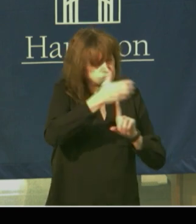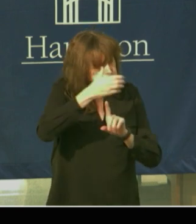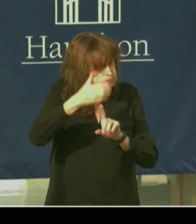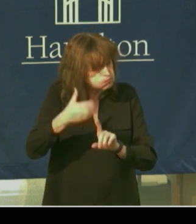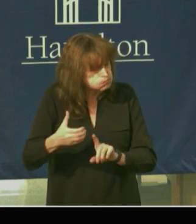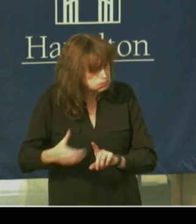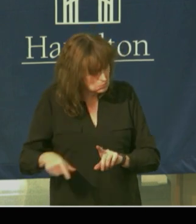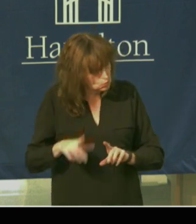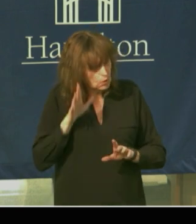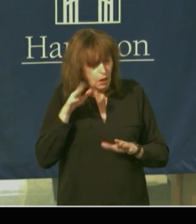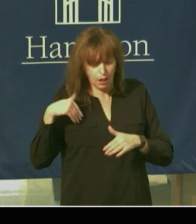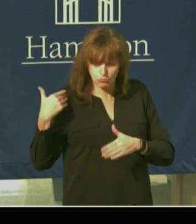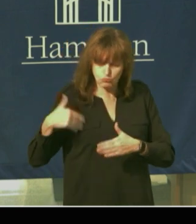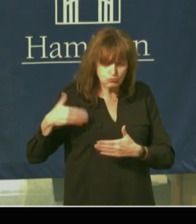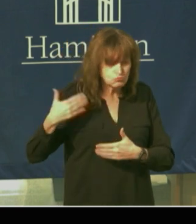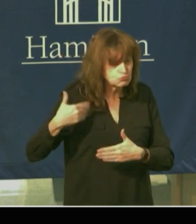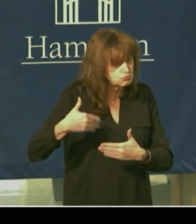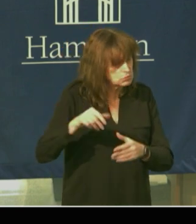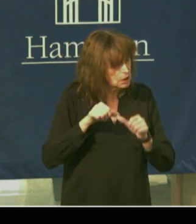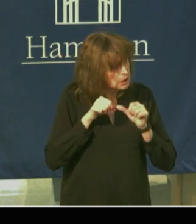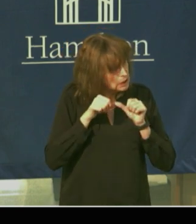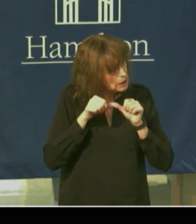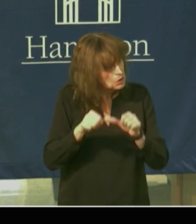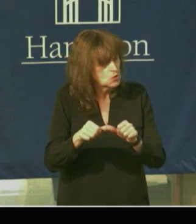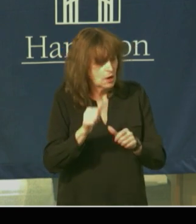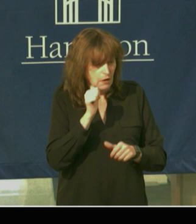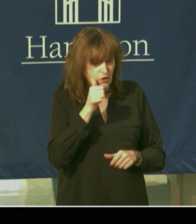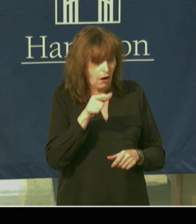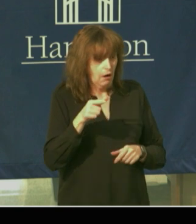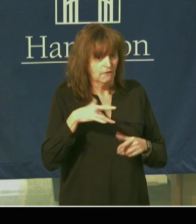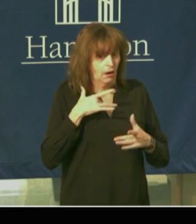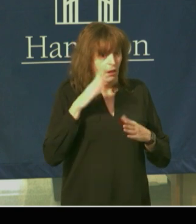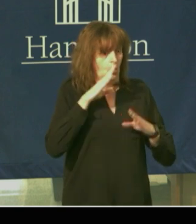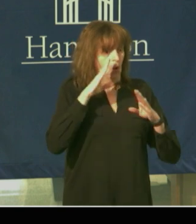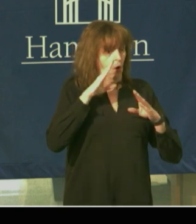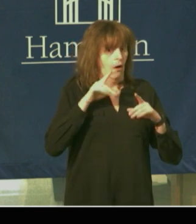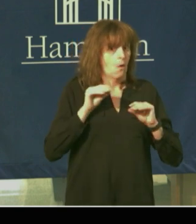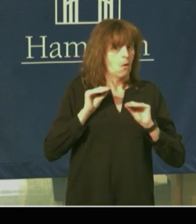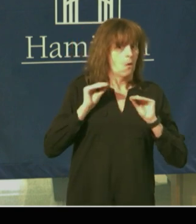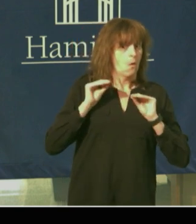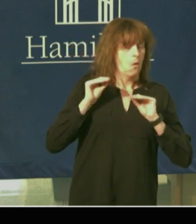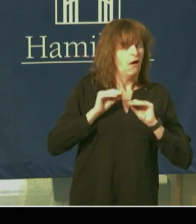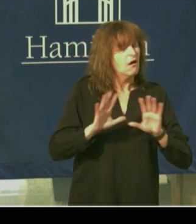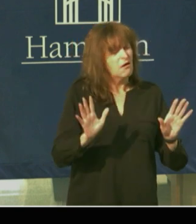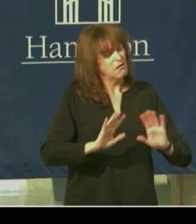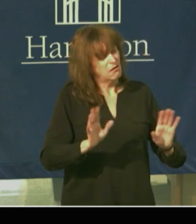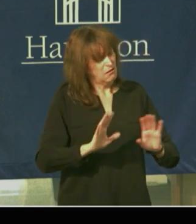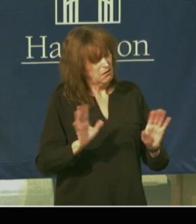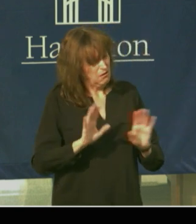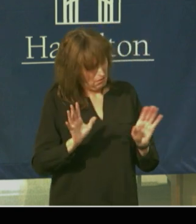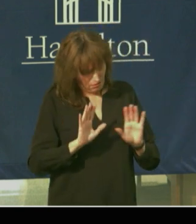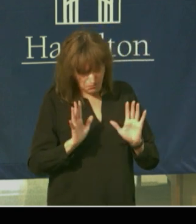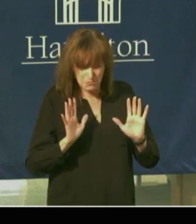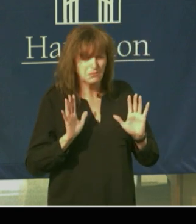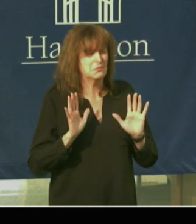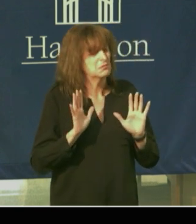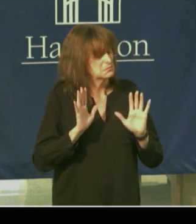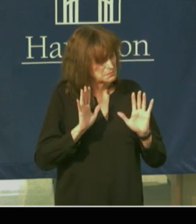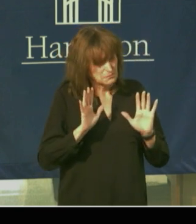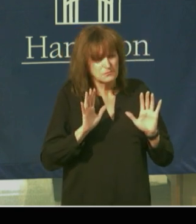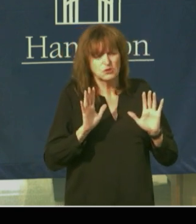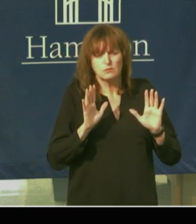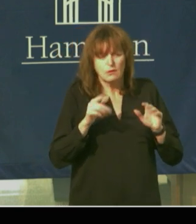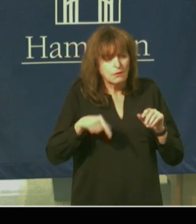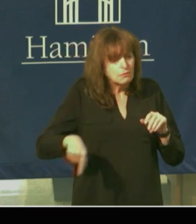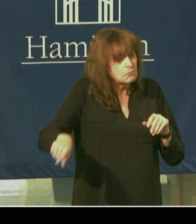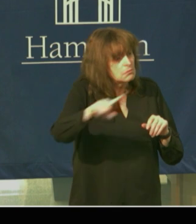there. Those shelves are going to be replenished, and so if everyone would just buy what you need, don't